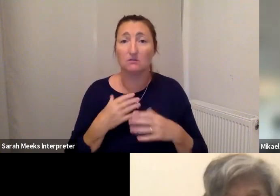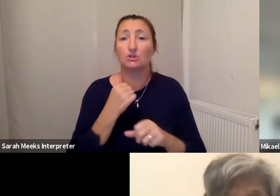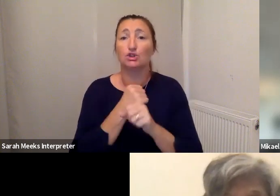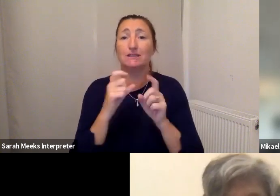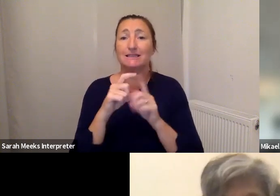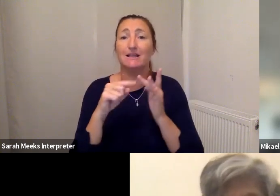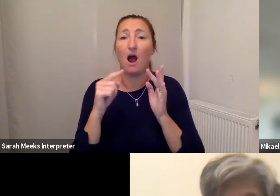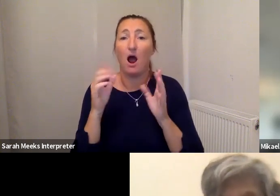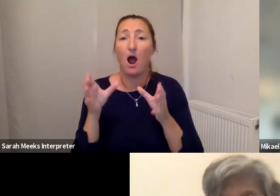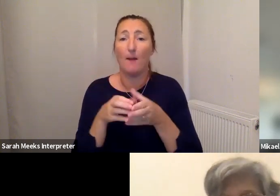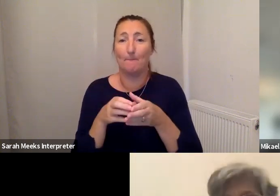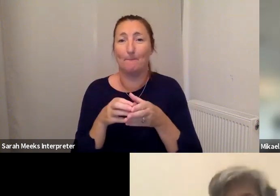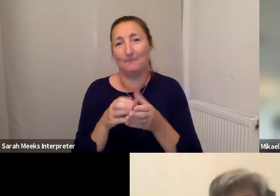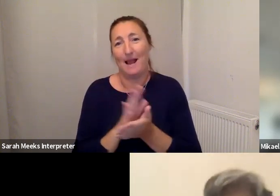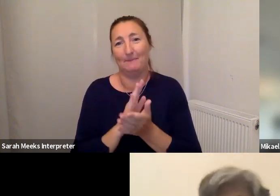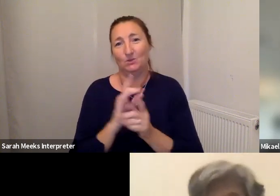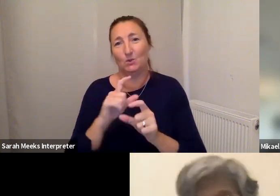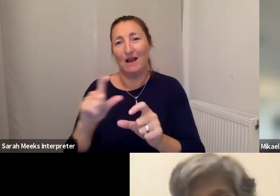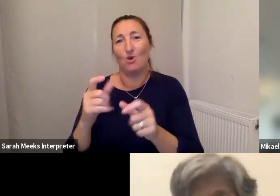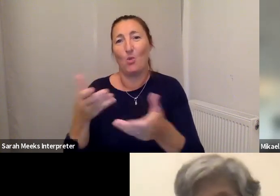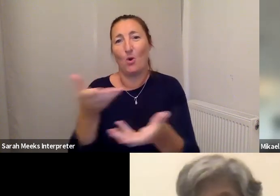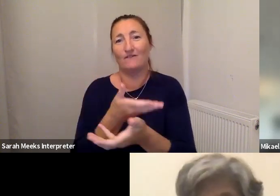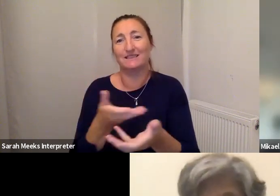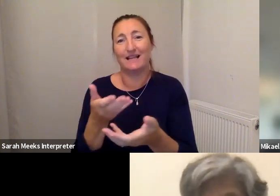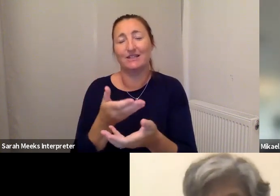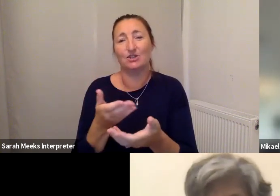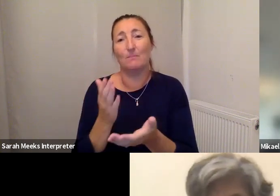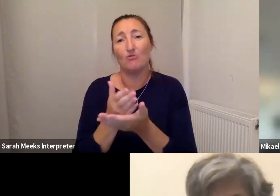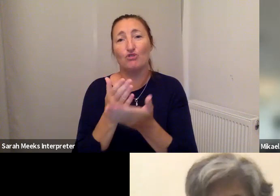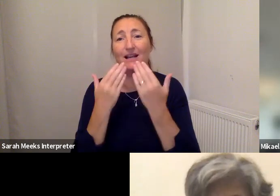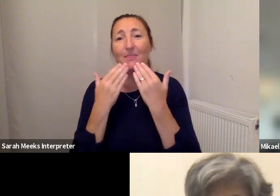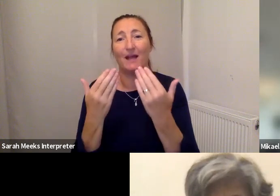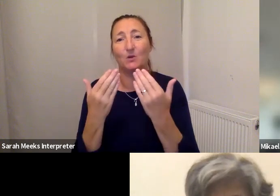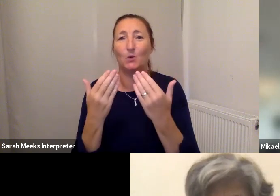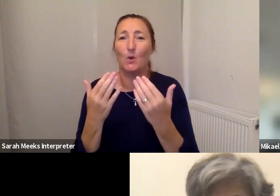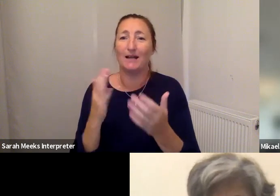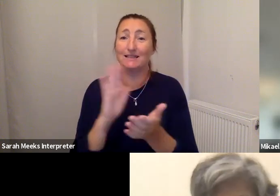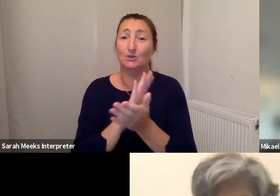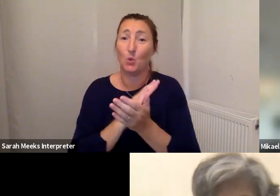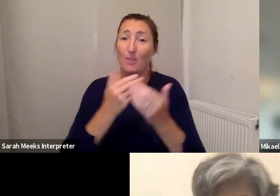delighted to continue the conversation with you. So thanks very much, everybody, and have a great day.